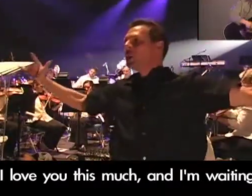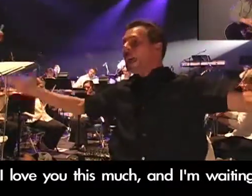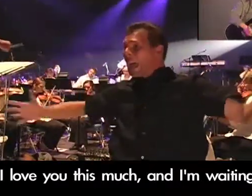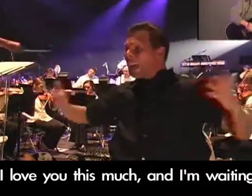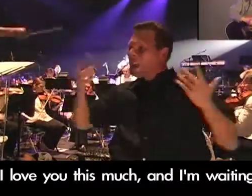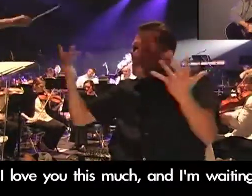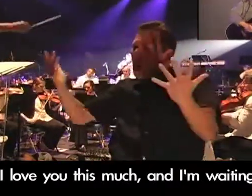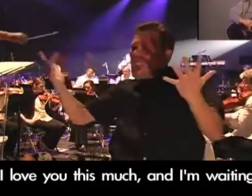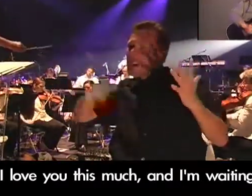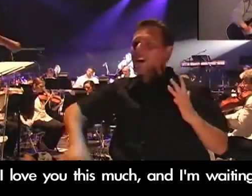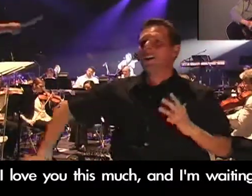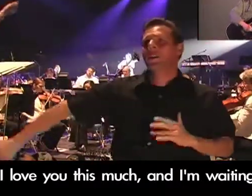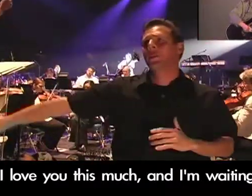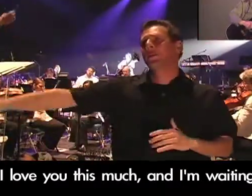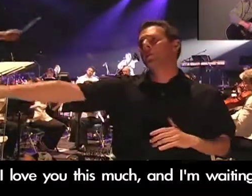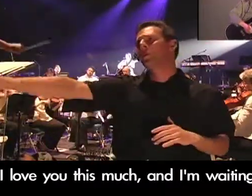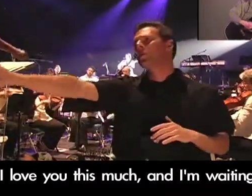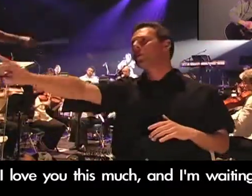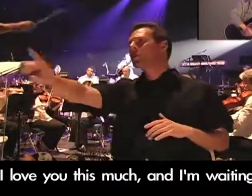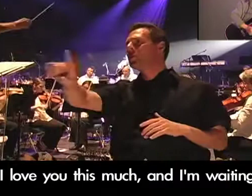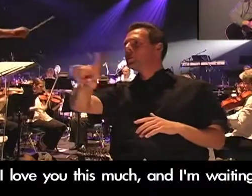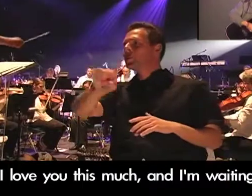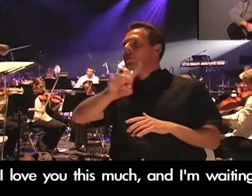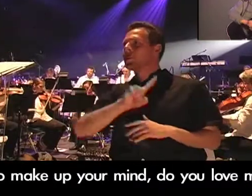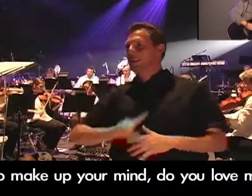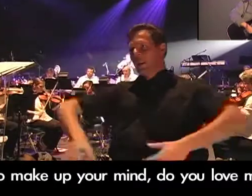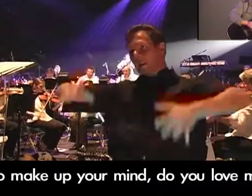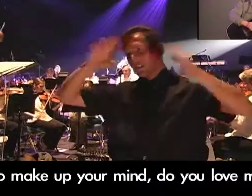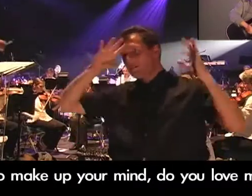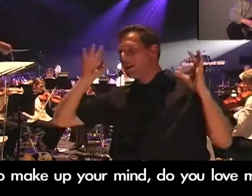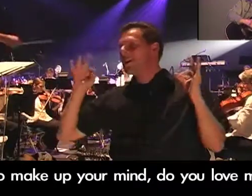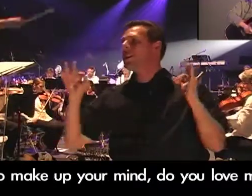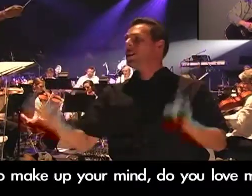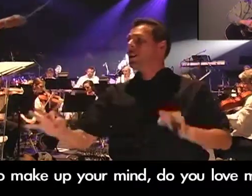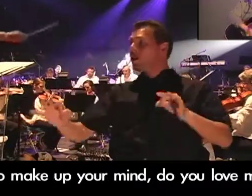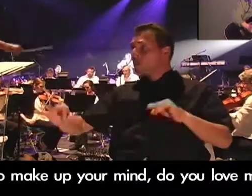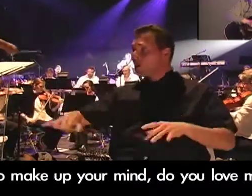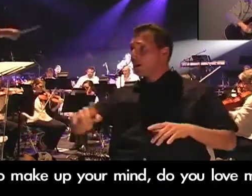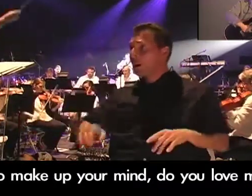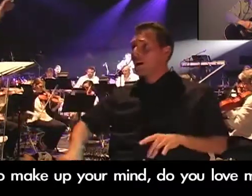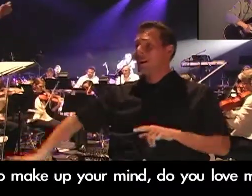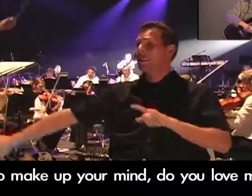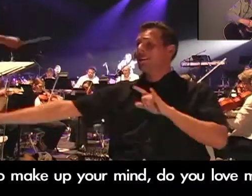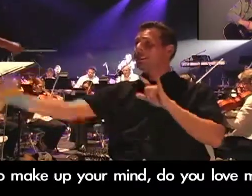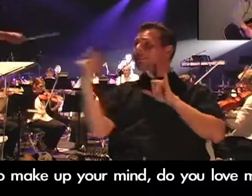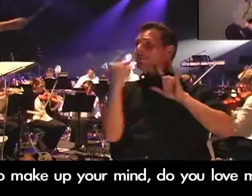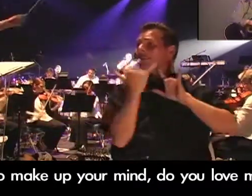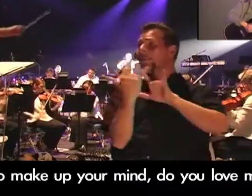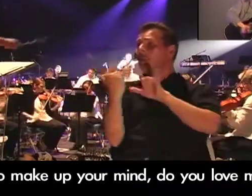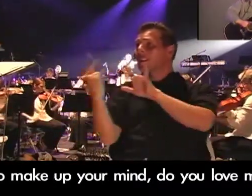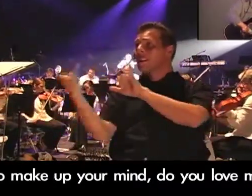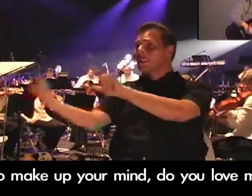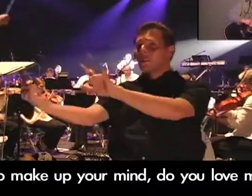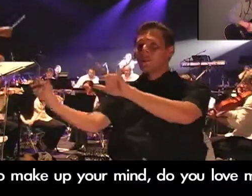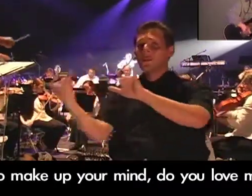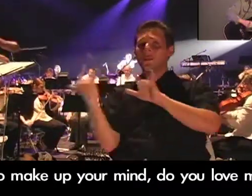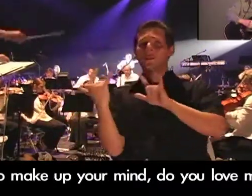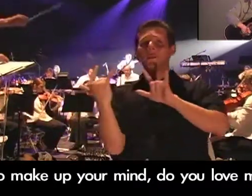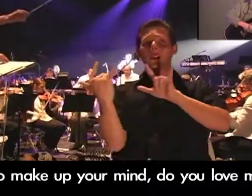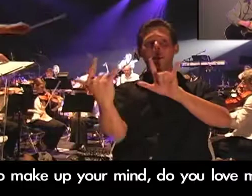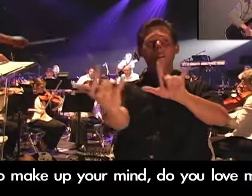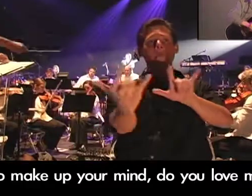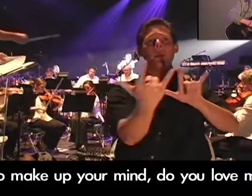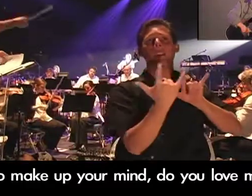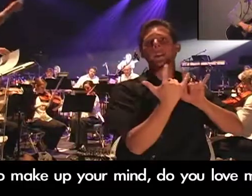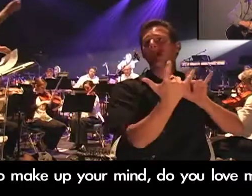And I'm waiting on you to make up your mind. Do